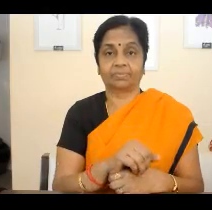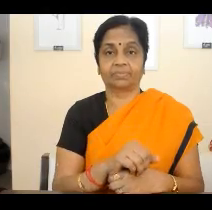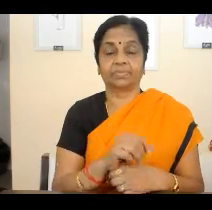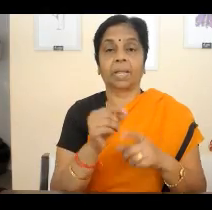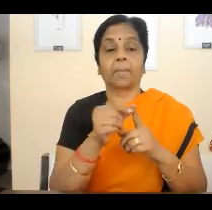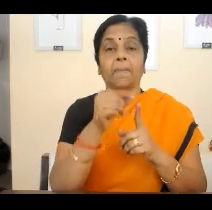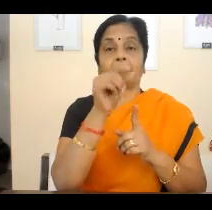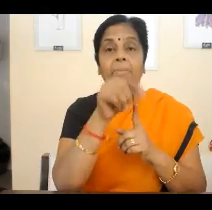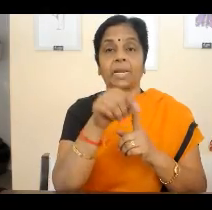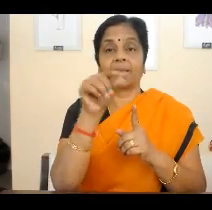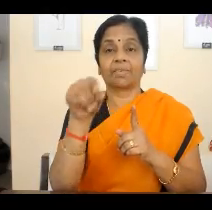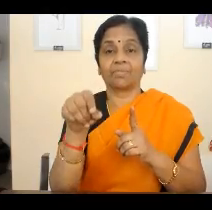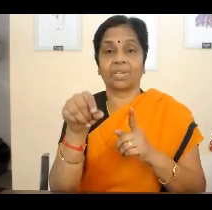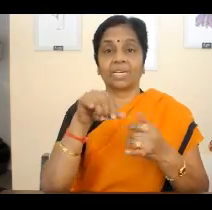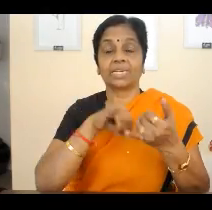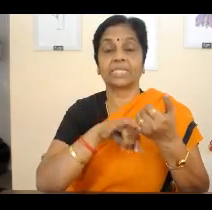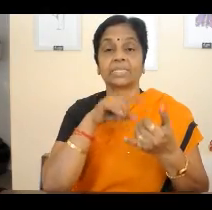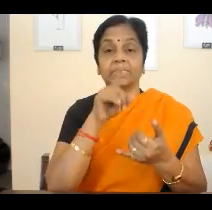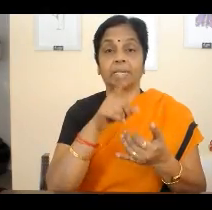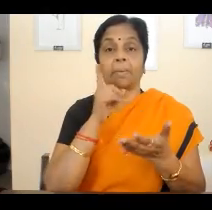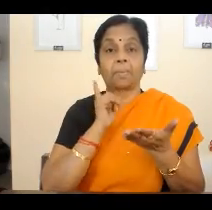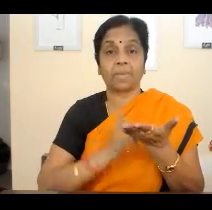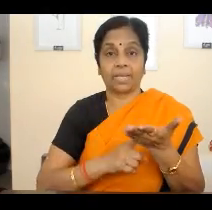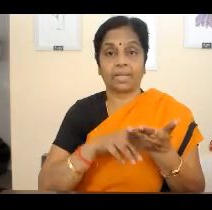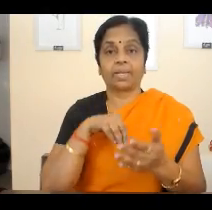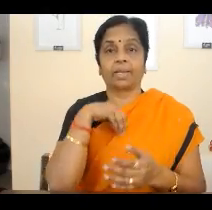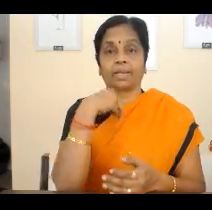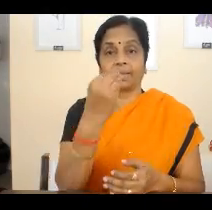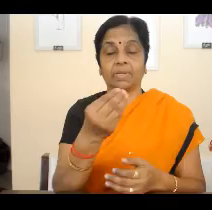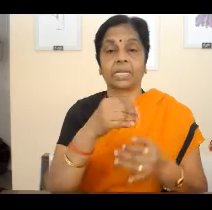Private sector must be given specific